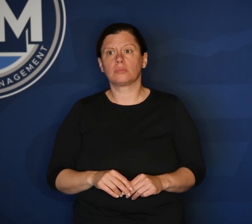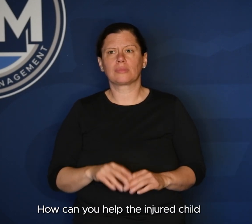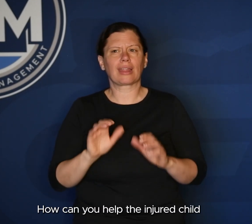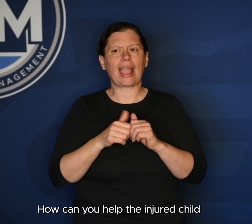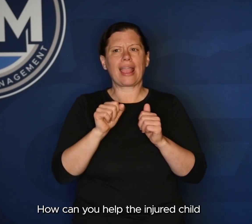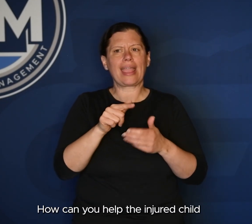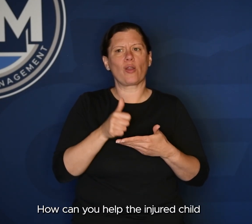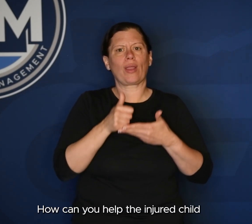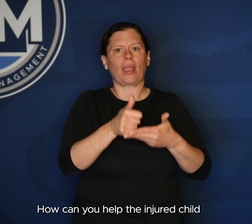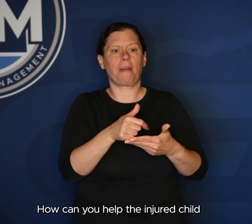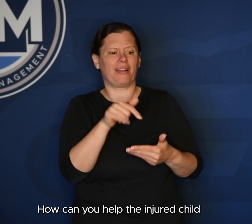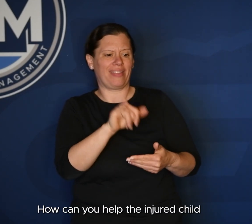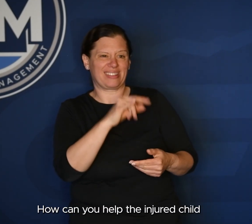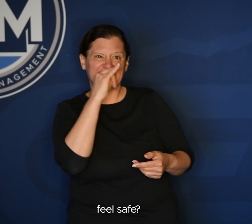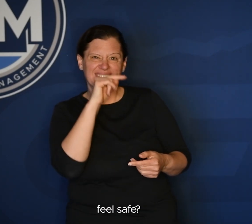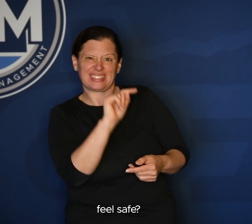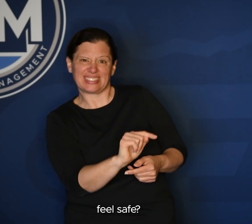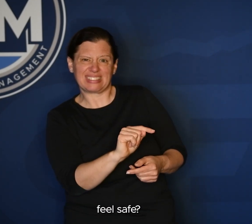How can you help the injured child feel safe?